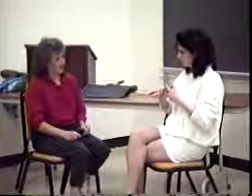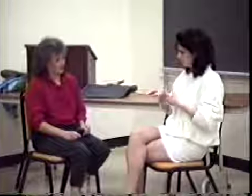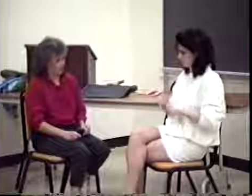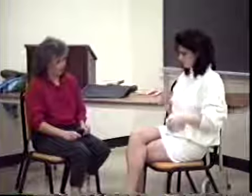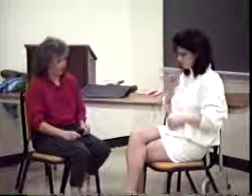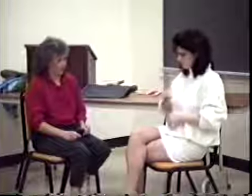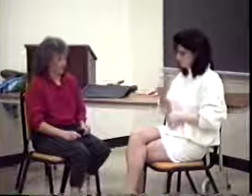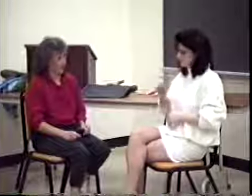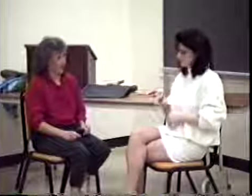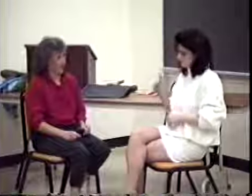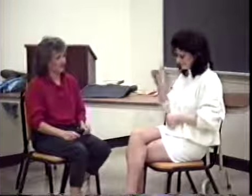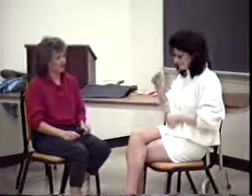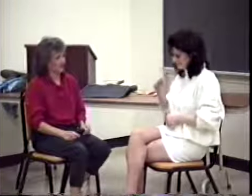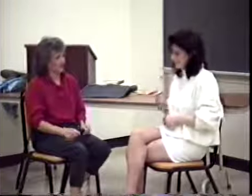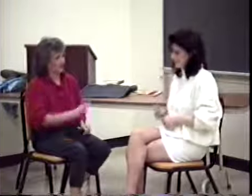and she cut her finger.